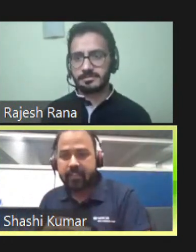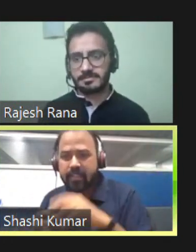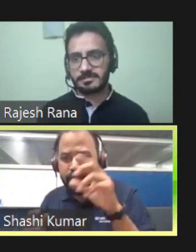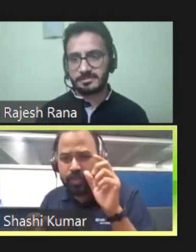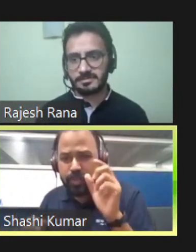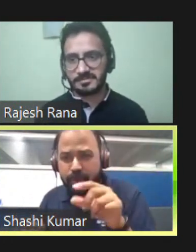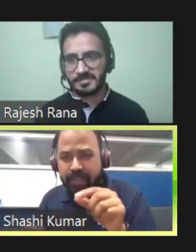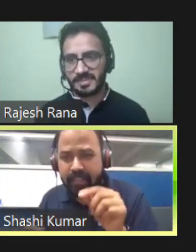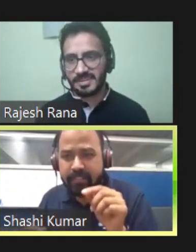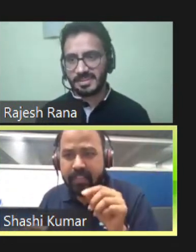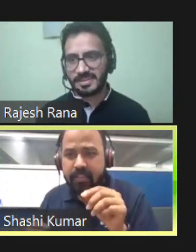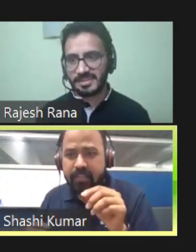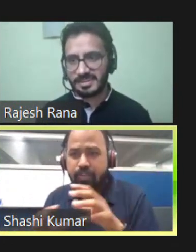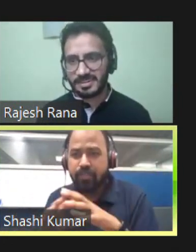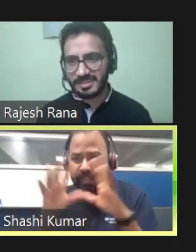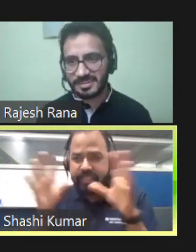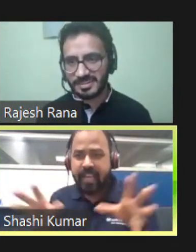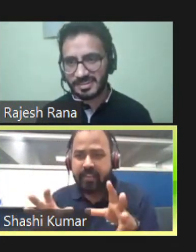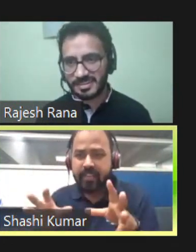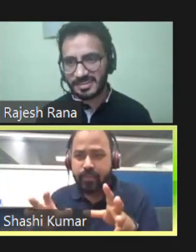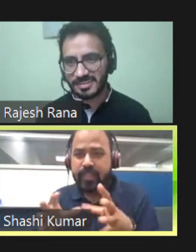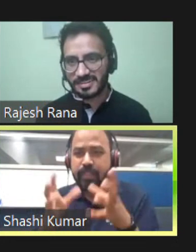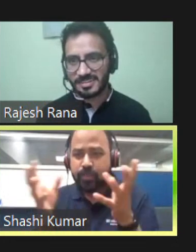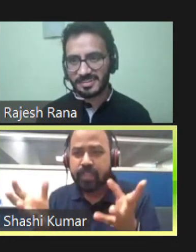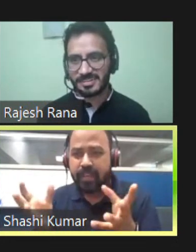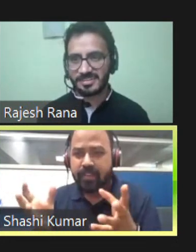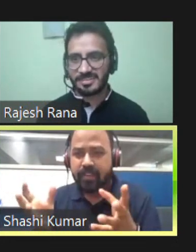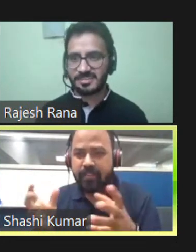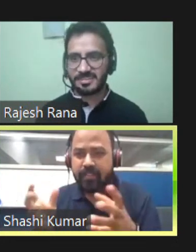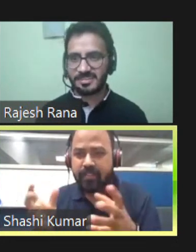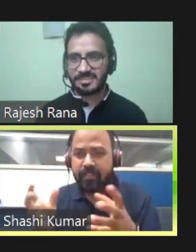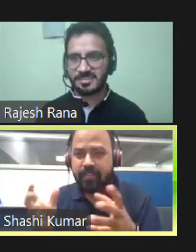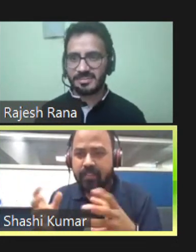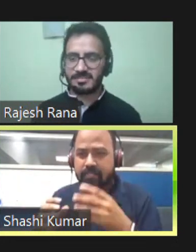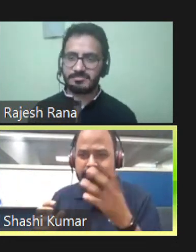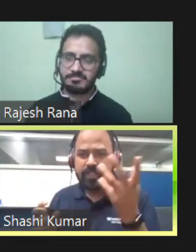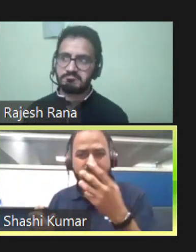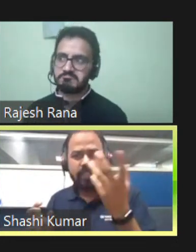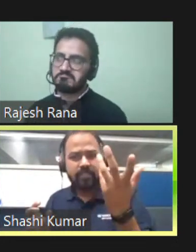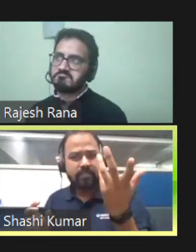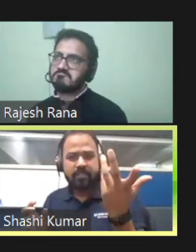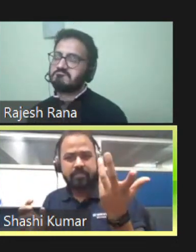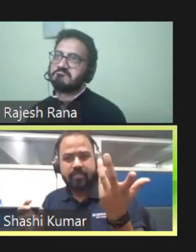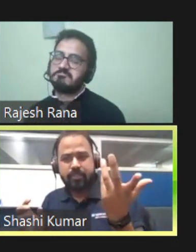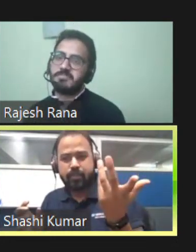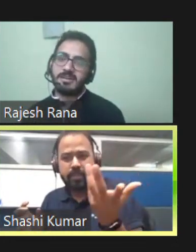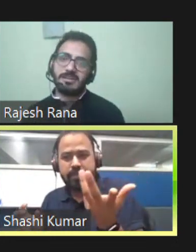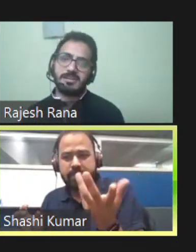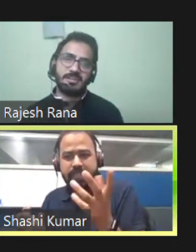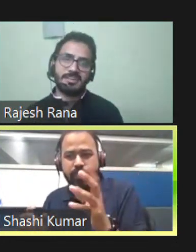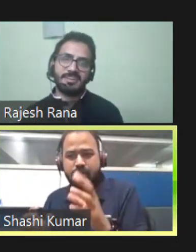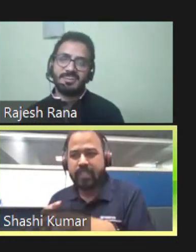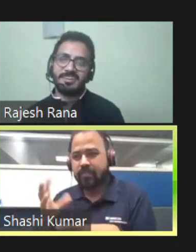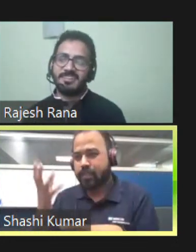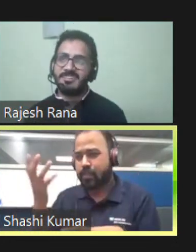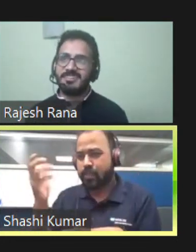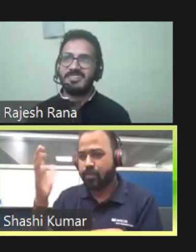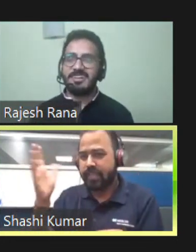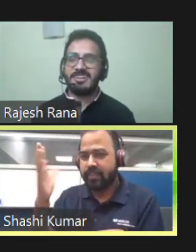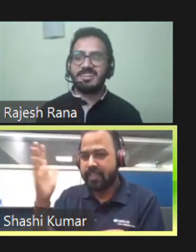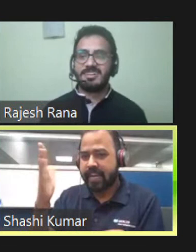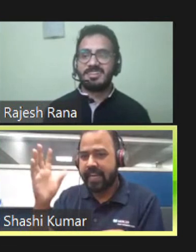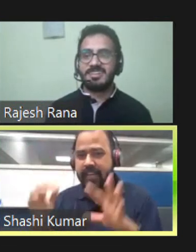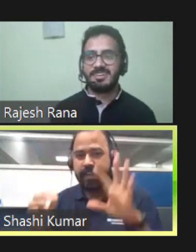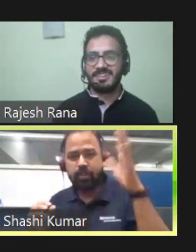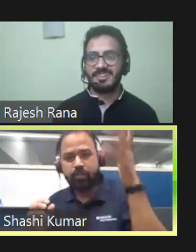that. Do you really think from which hand you need to sign? Somewhere it Uh, would be surprising you whether you should